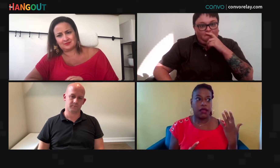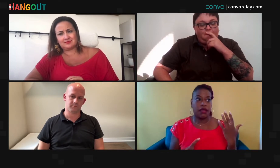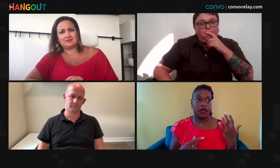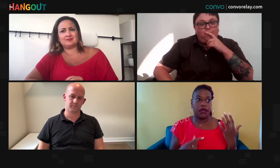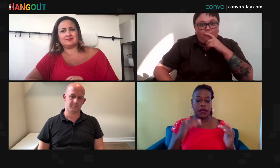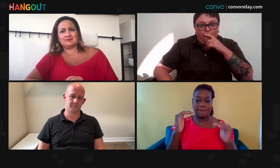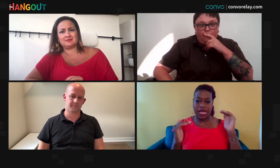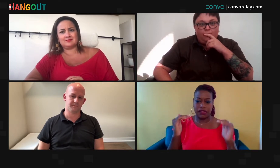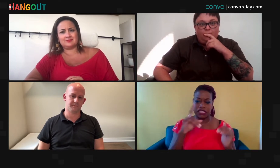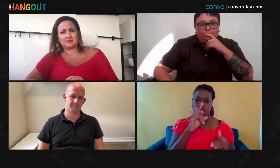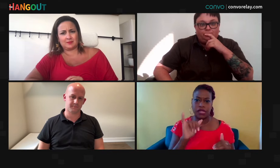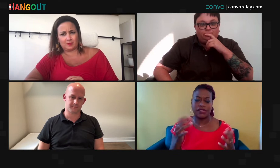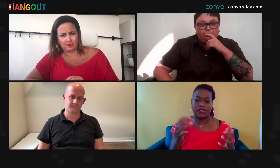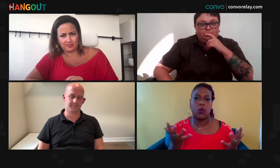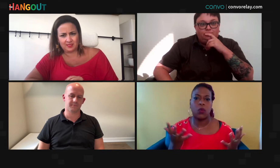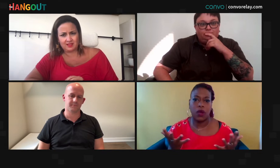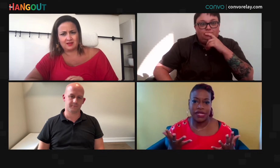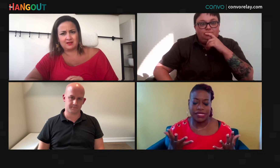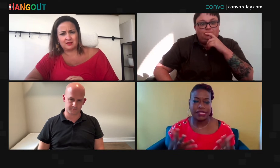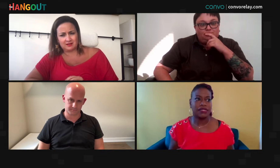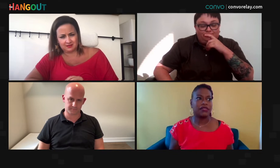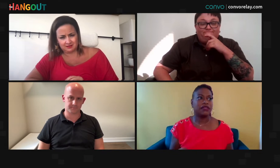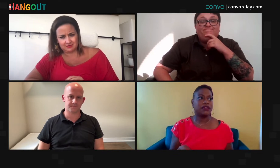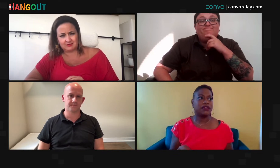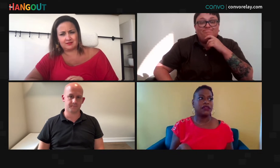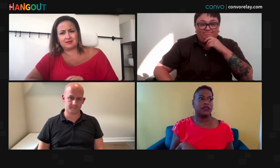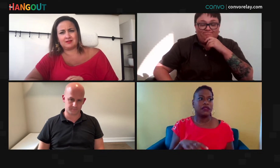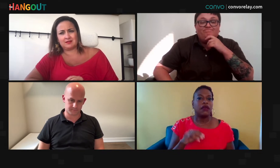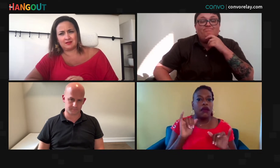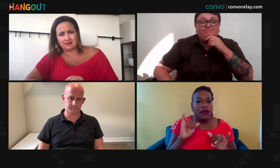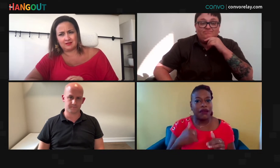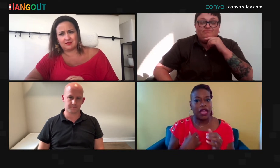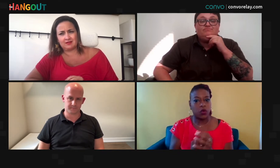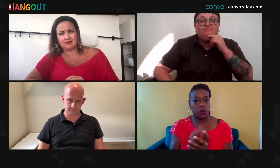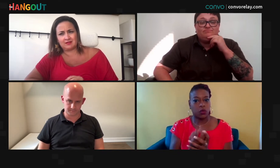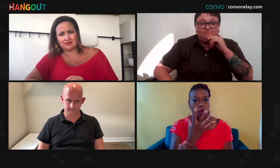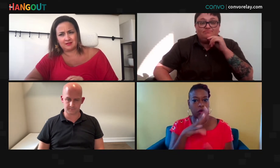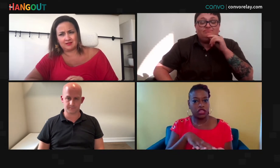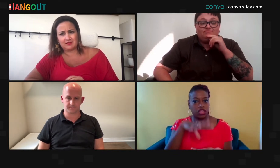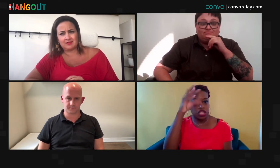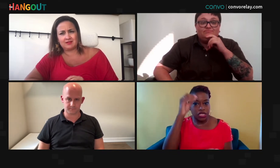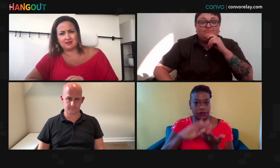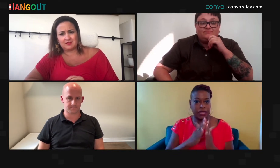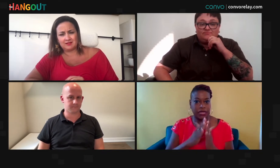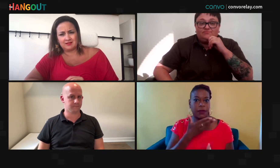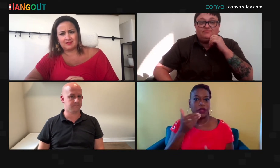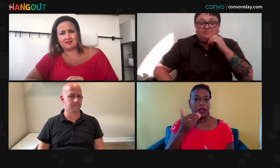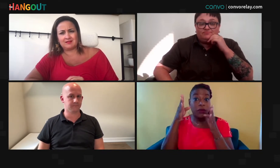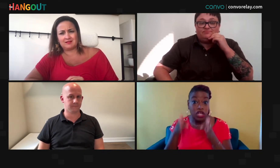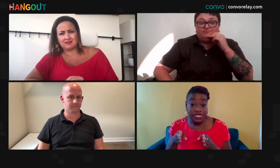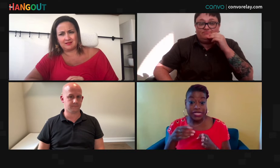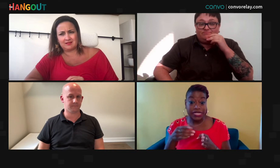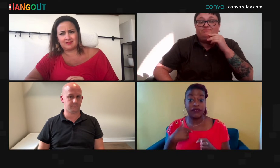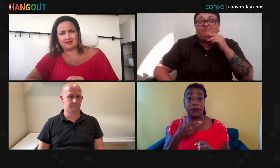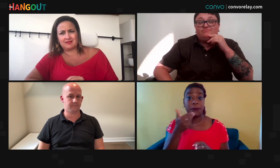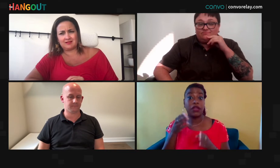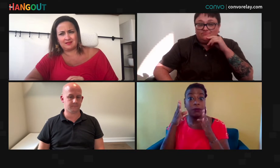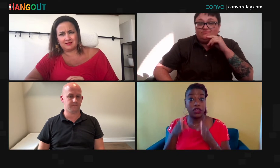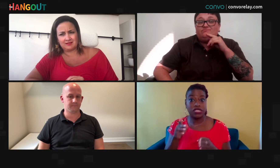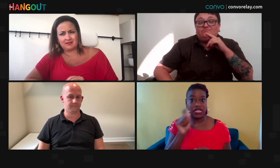my life and start thinking about all the things that I'm doing, thinking about what the balance looks like. And I grow, I learn, I become a